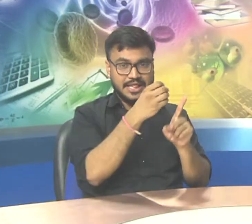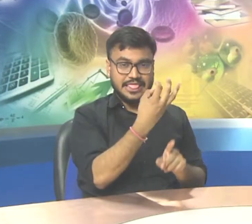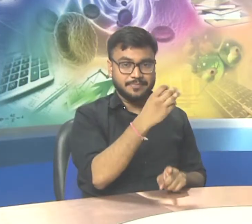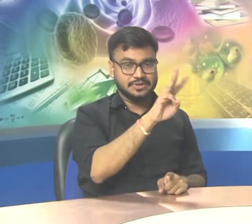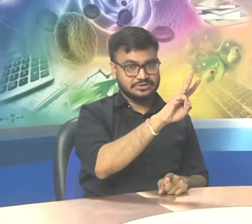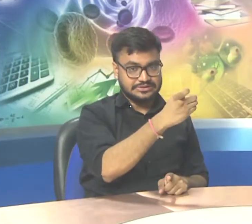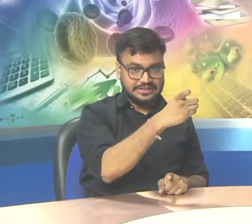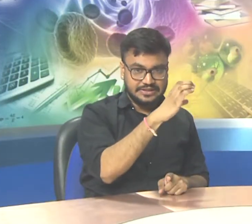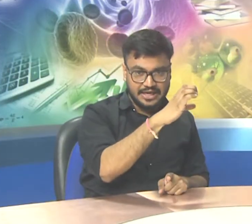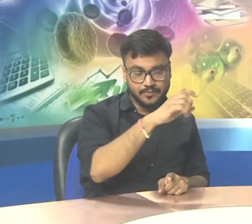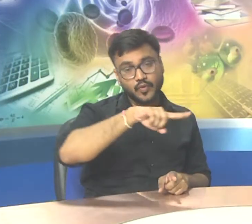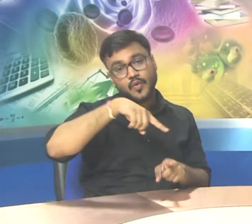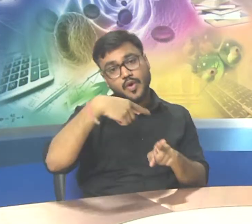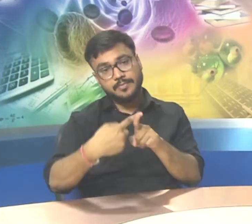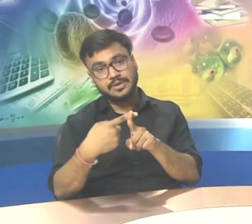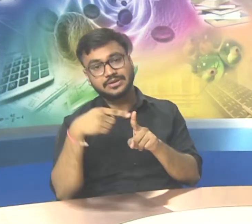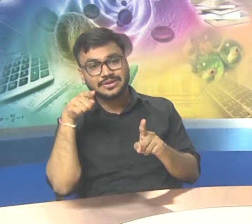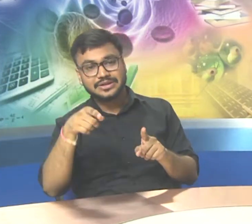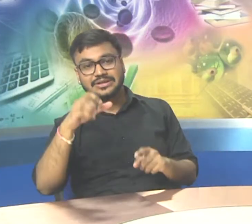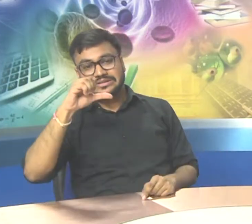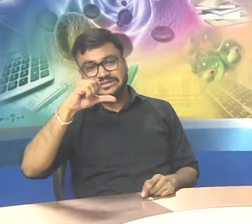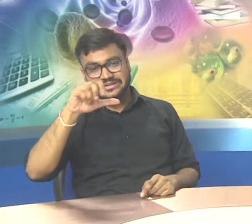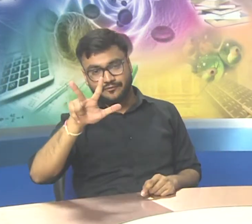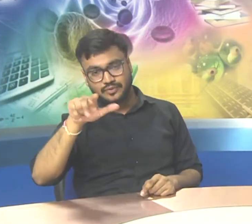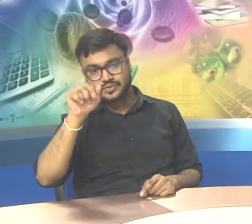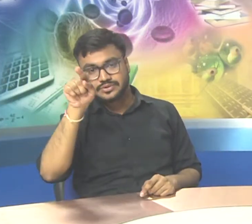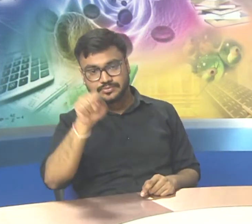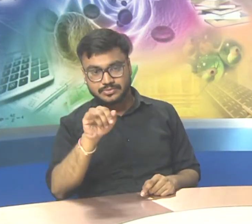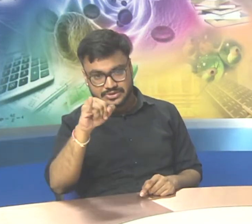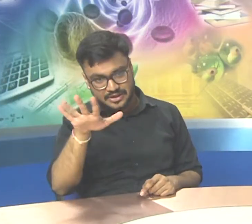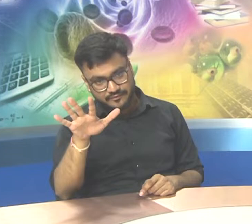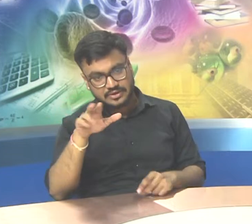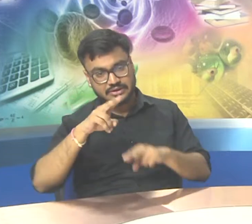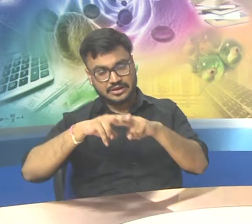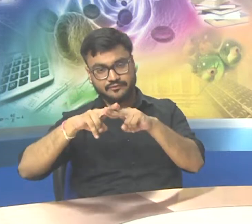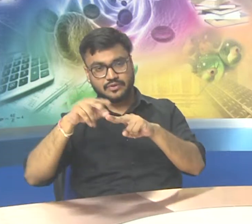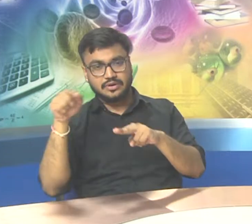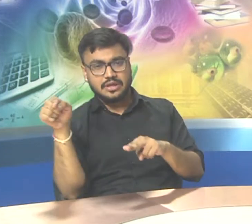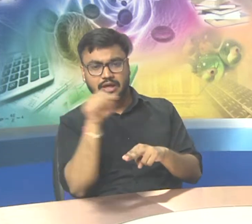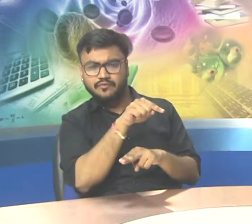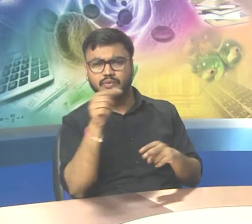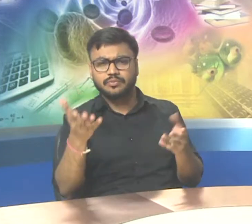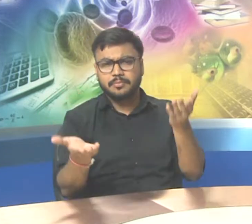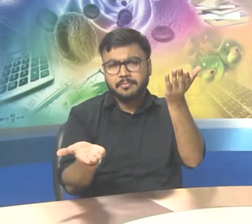Food helps to control and regulate body functions such as maintaining body temperature